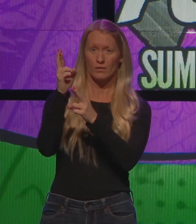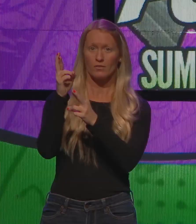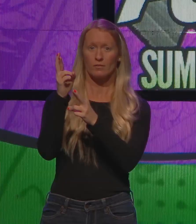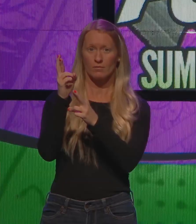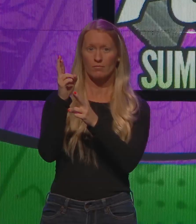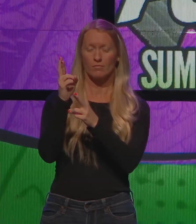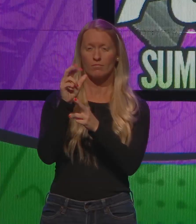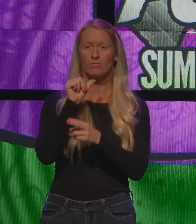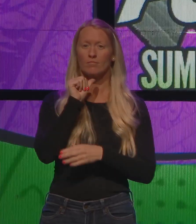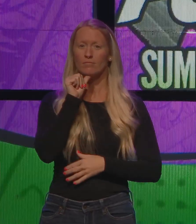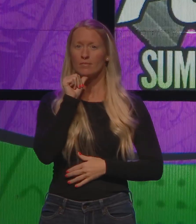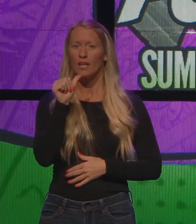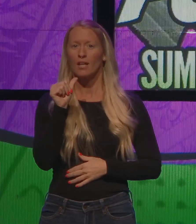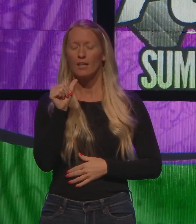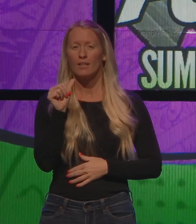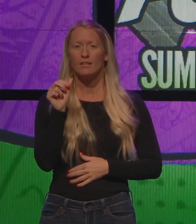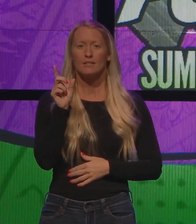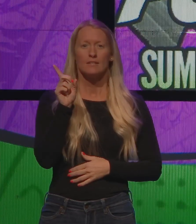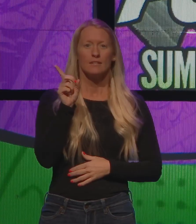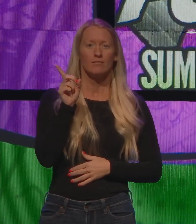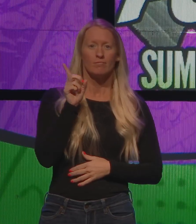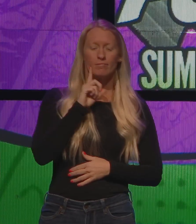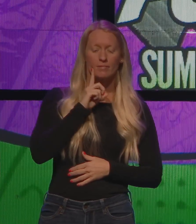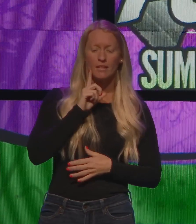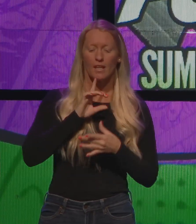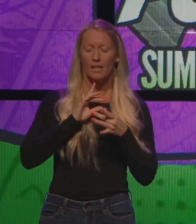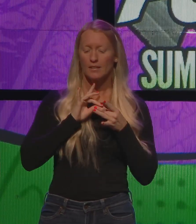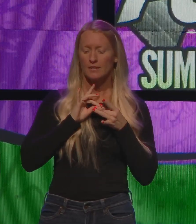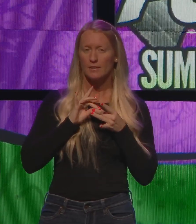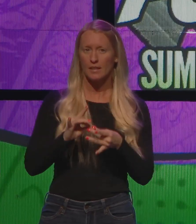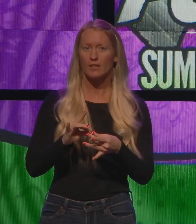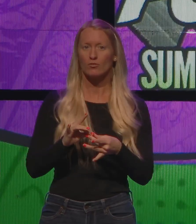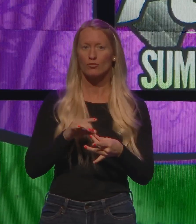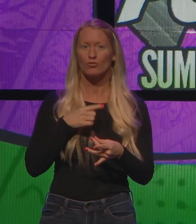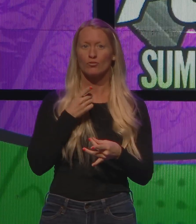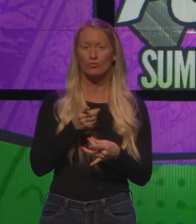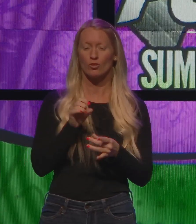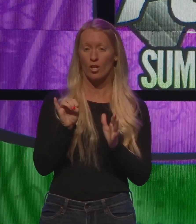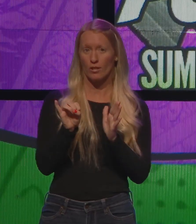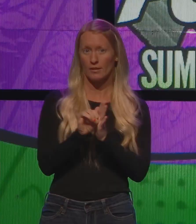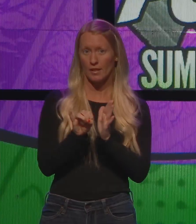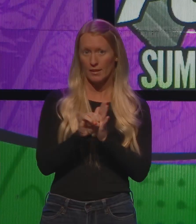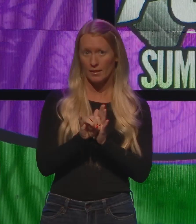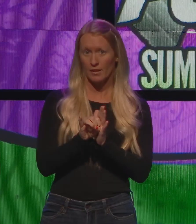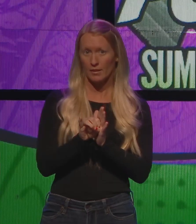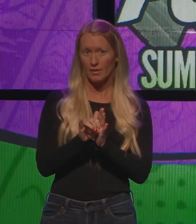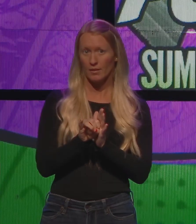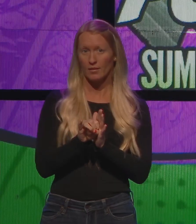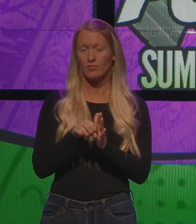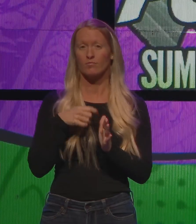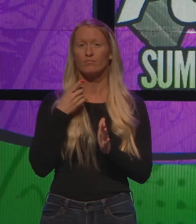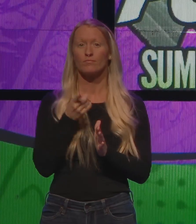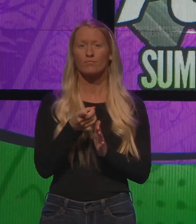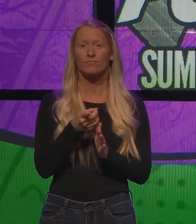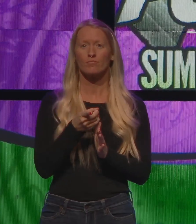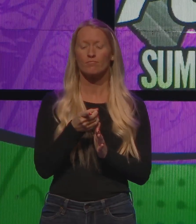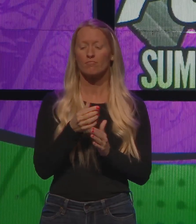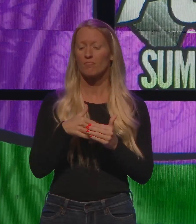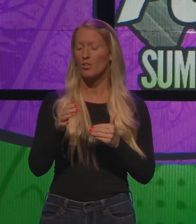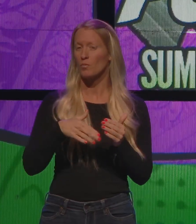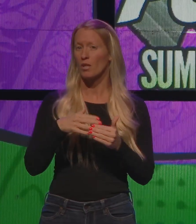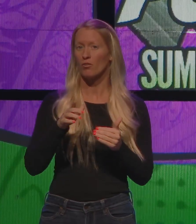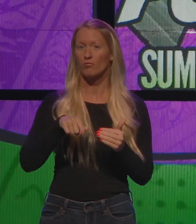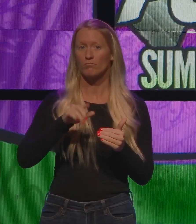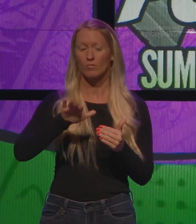don't often hear that attached to us and our identity. And however you are as you landed here